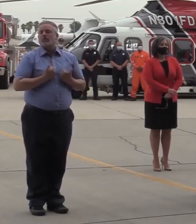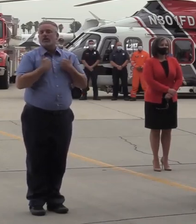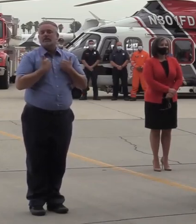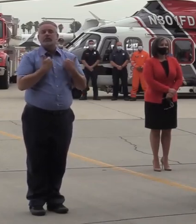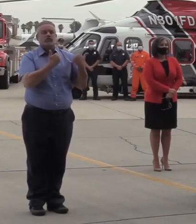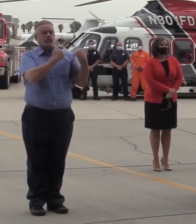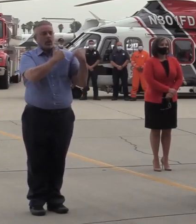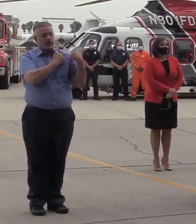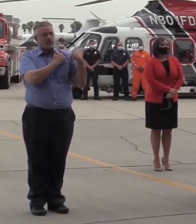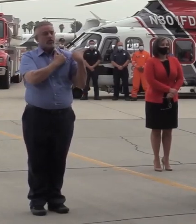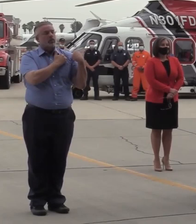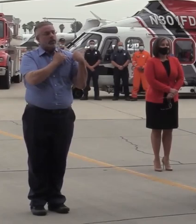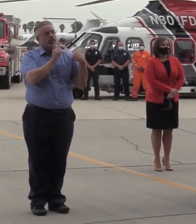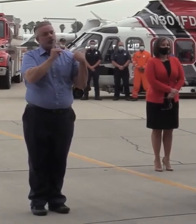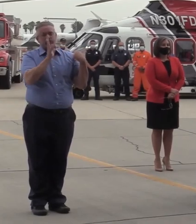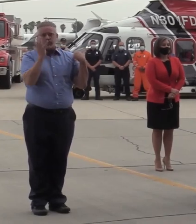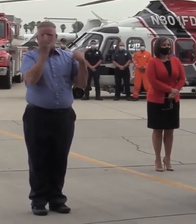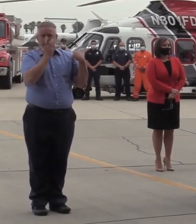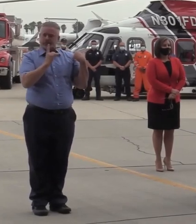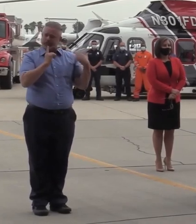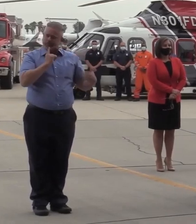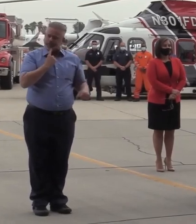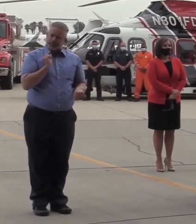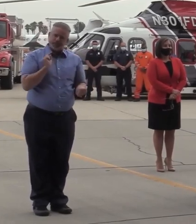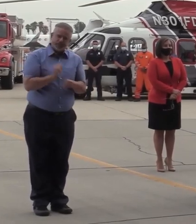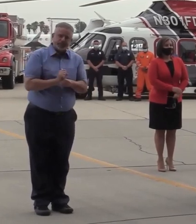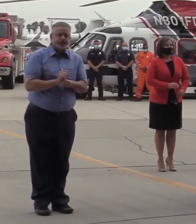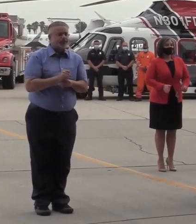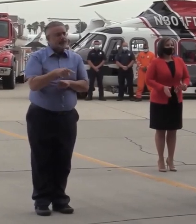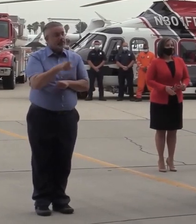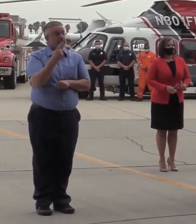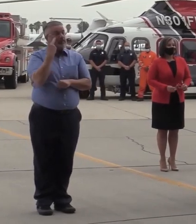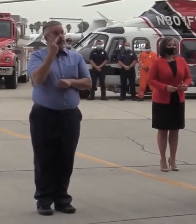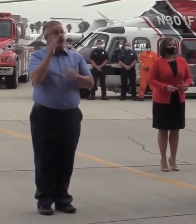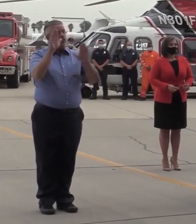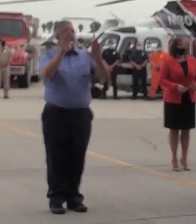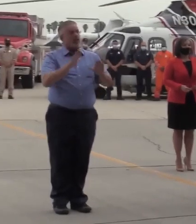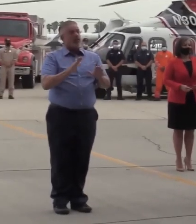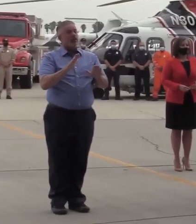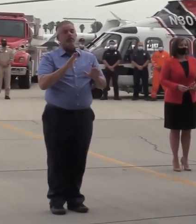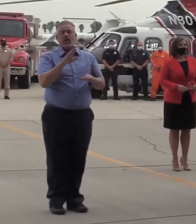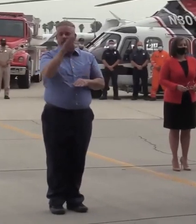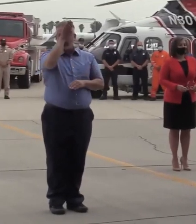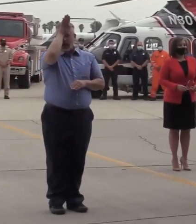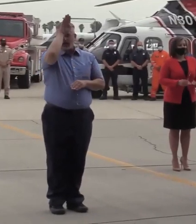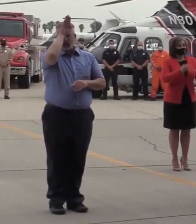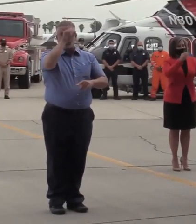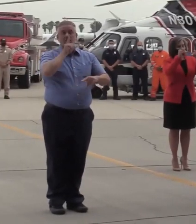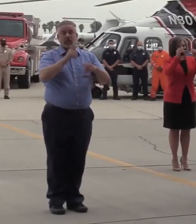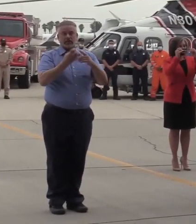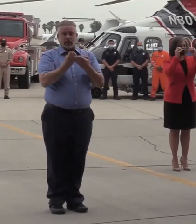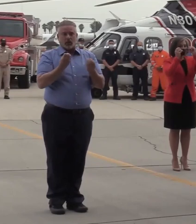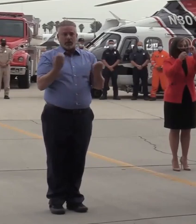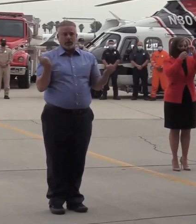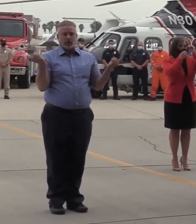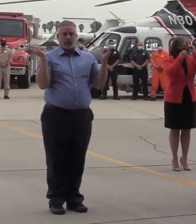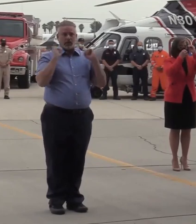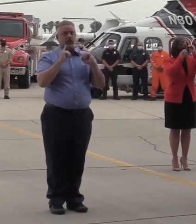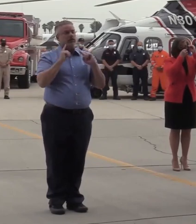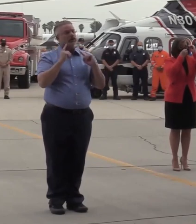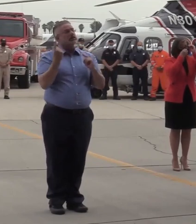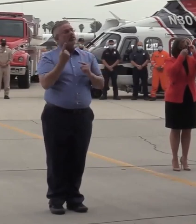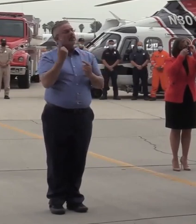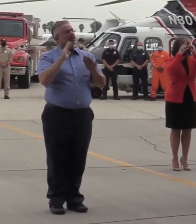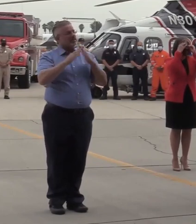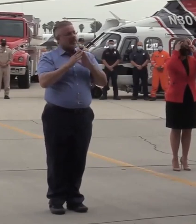is a responsibility we take very seriously. And as you can see from the incredible firefighters and the equipment behind us, this is something which the